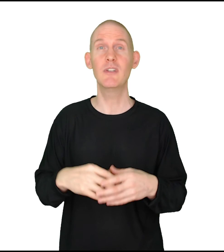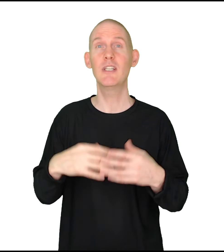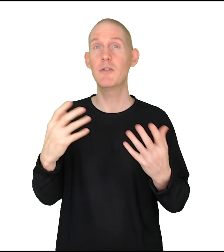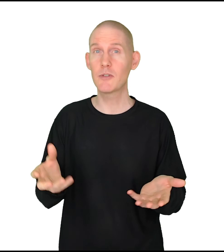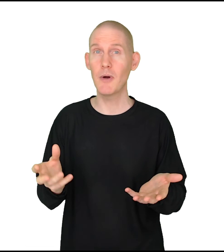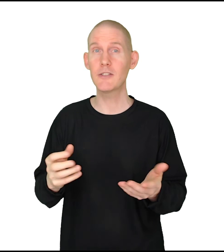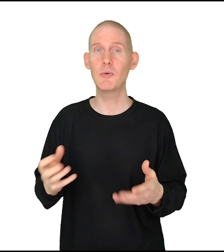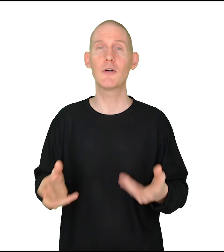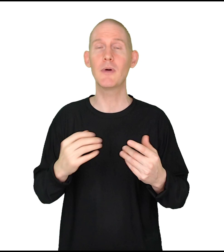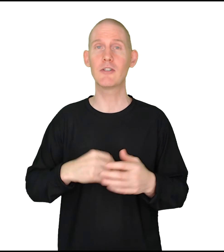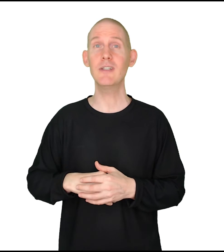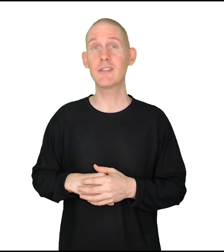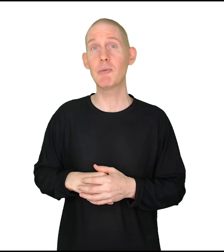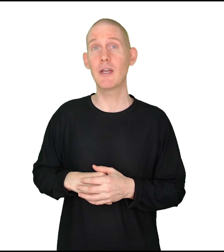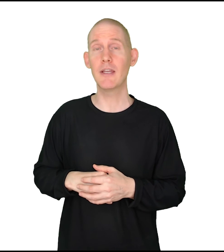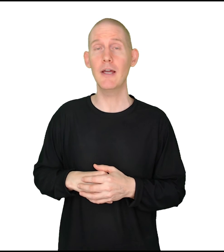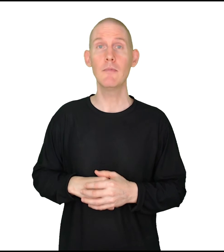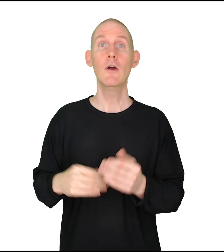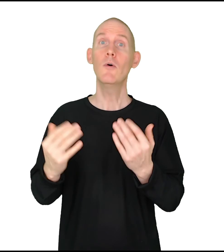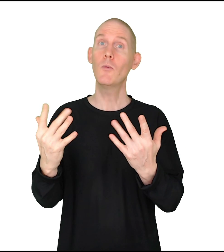have responsibility. You're responsible, right?